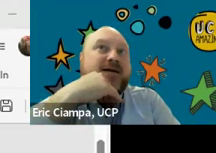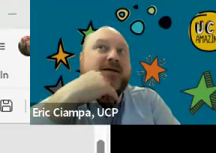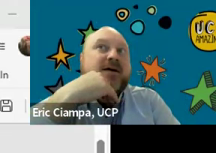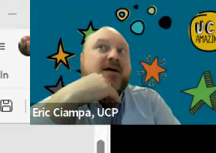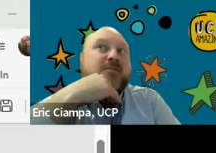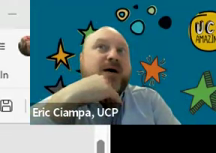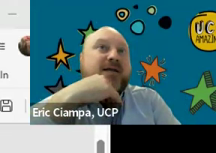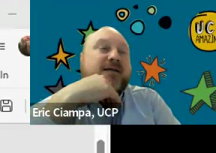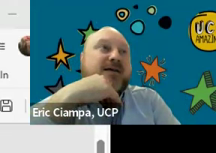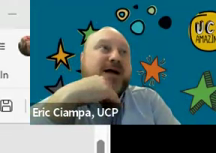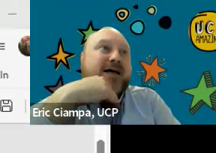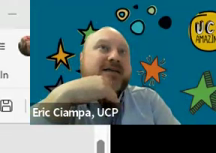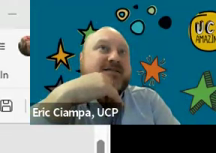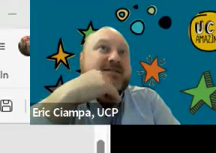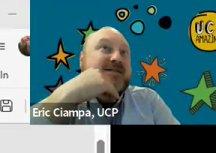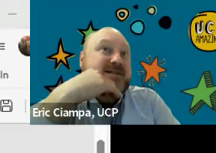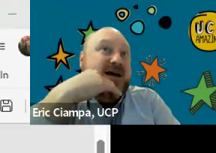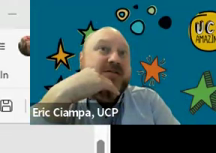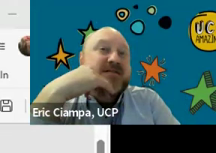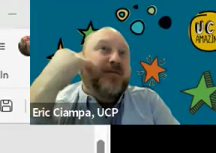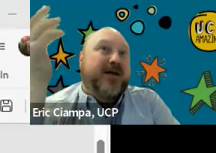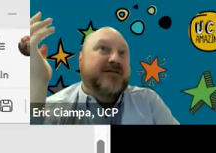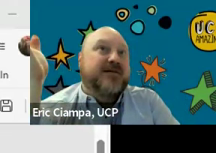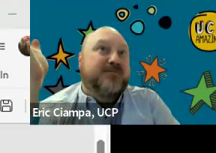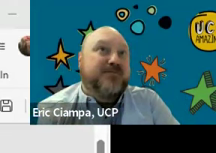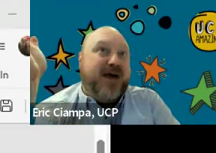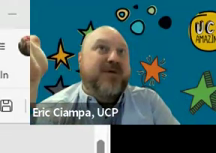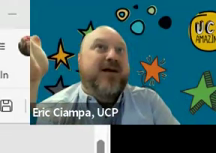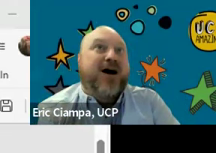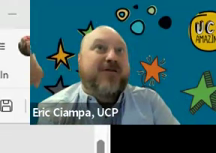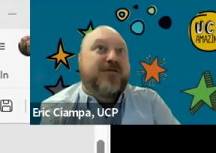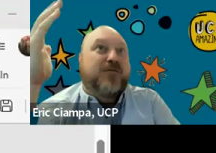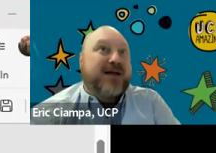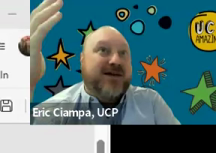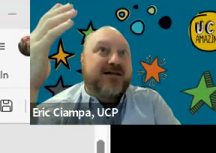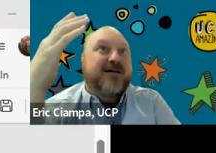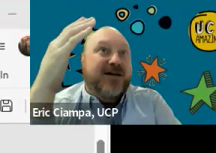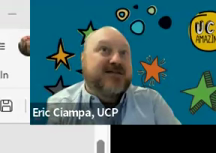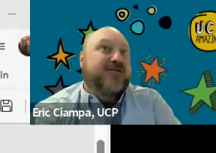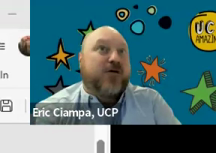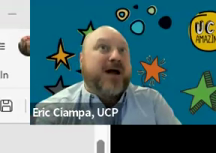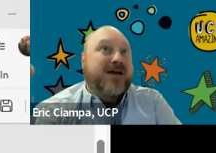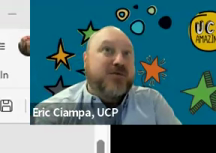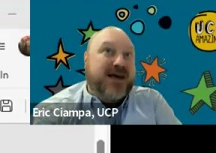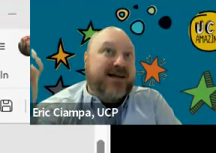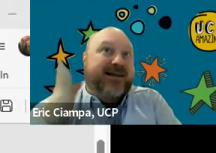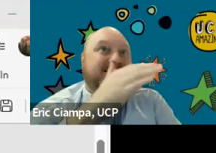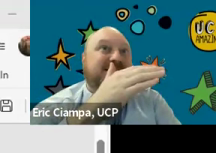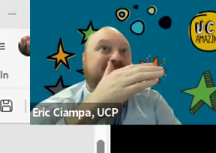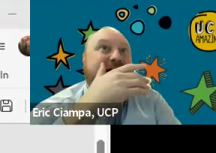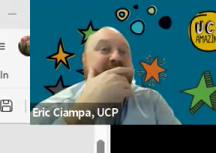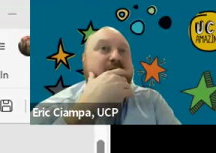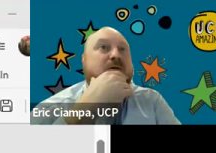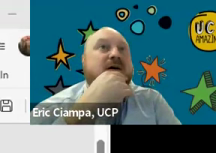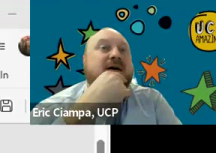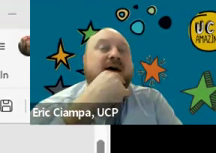talk about it. But in reality, this is a discount. This is a penalty payment off of the rate that is the full rate. You would get less